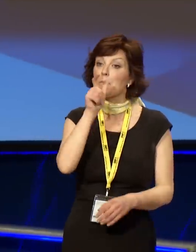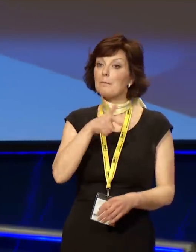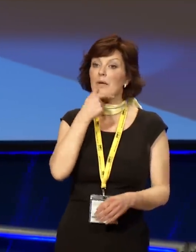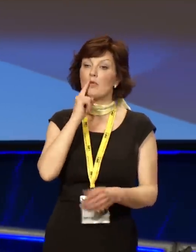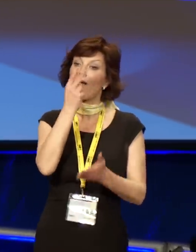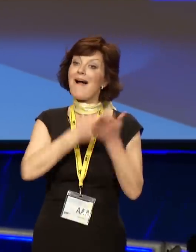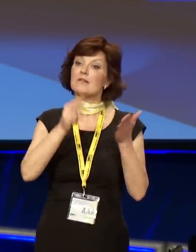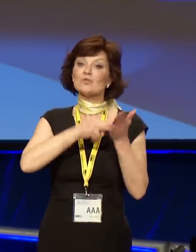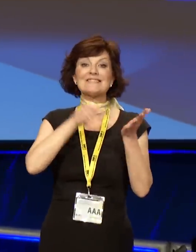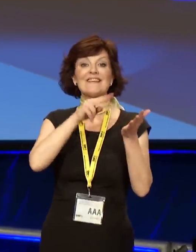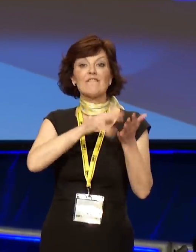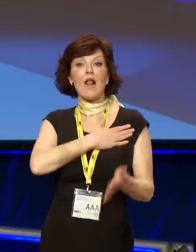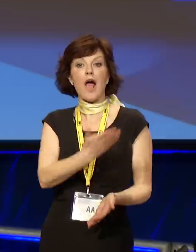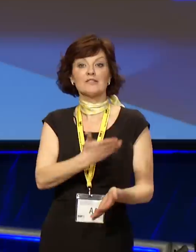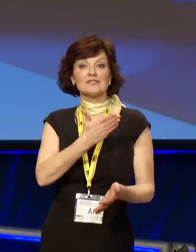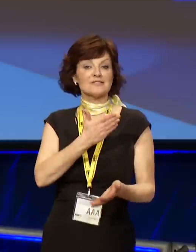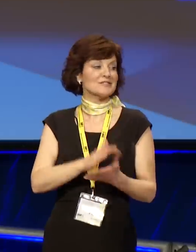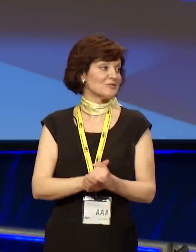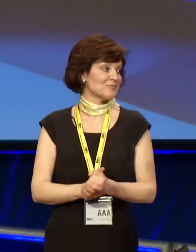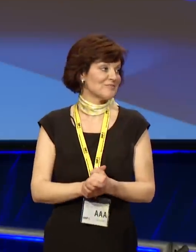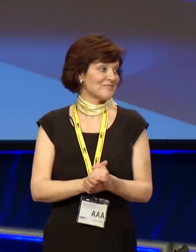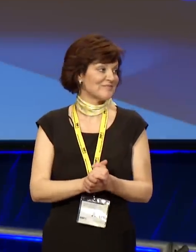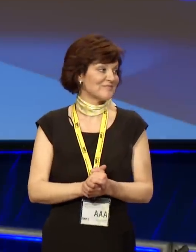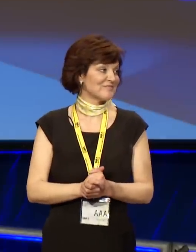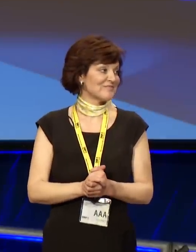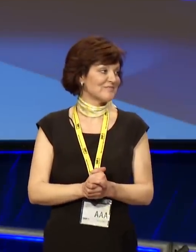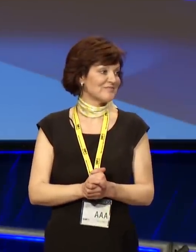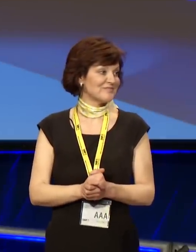the biased broadcast on the BBC.